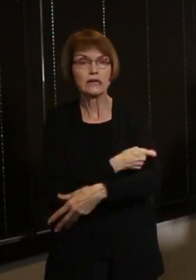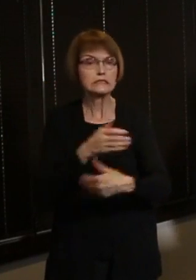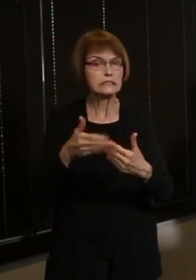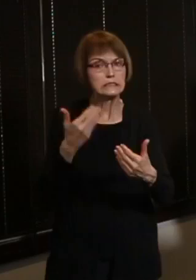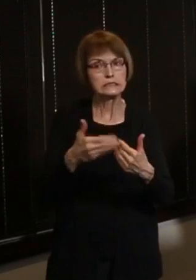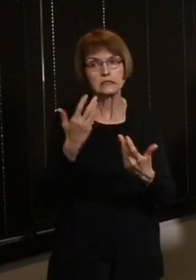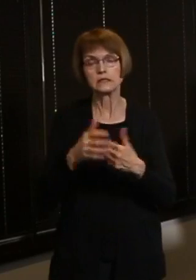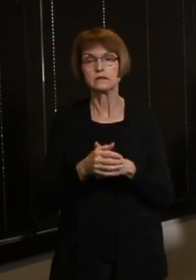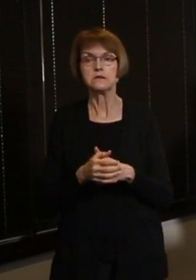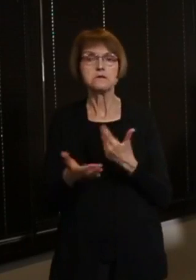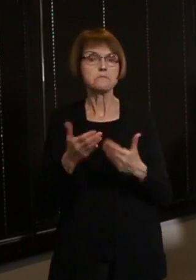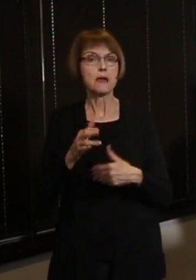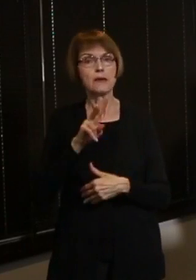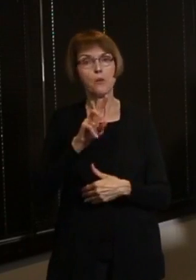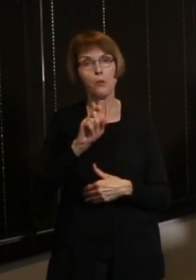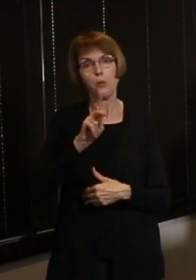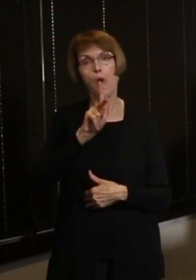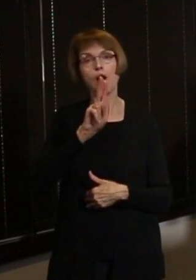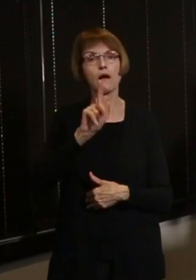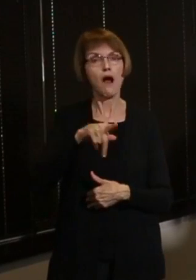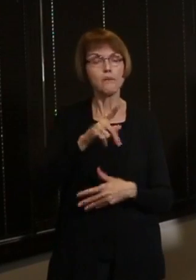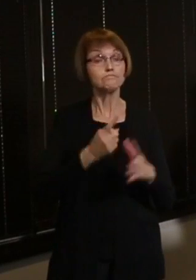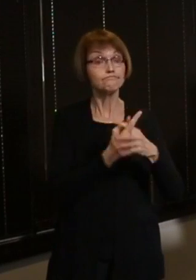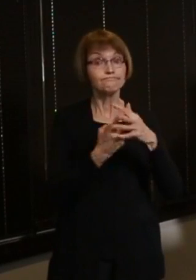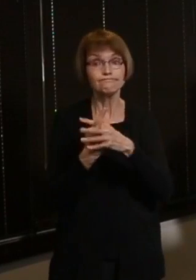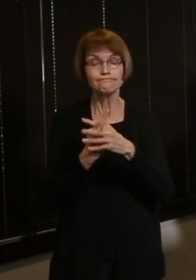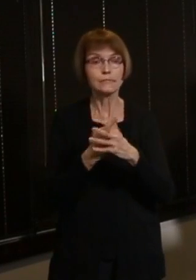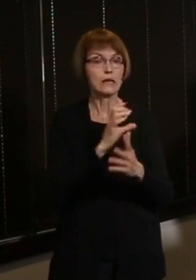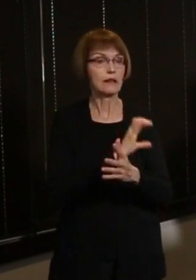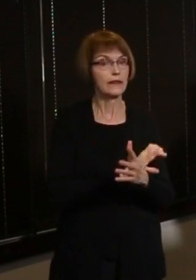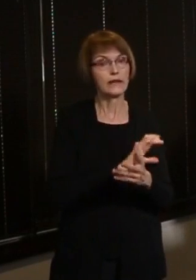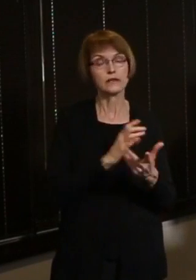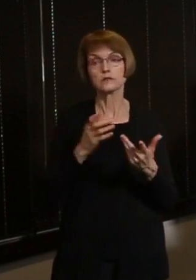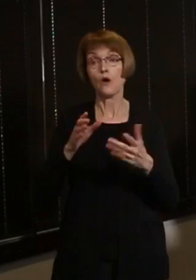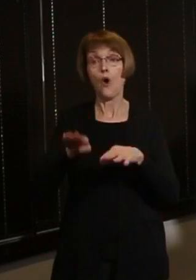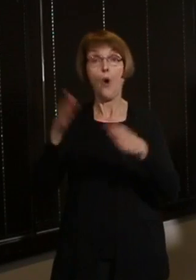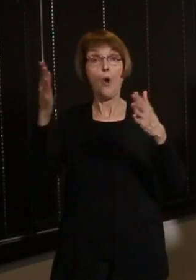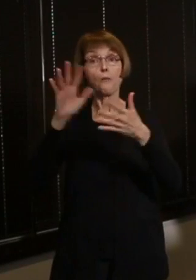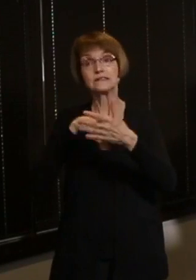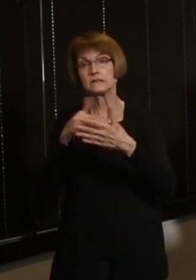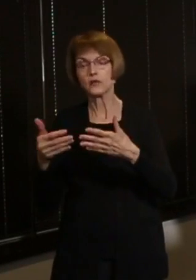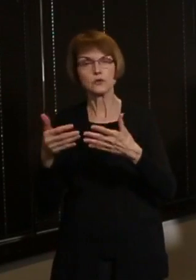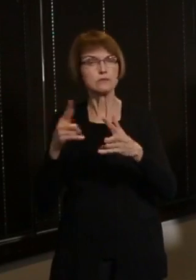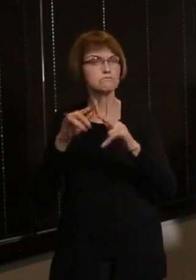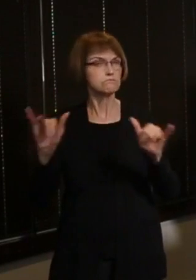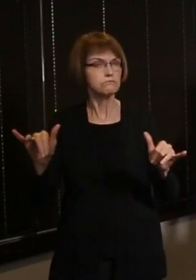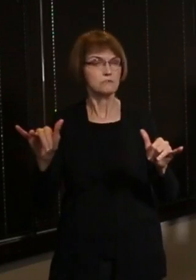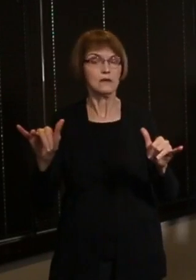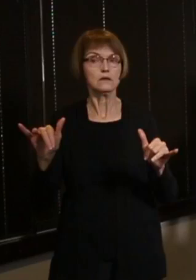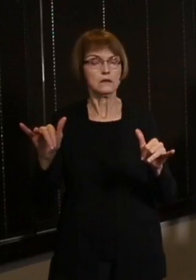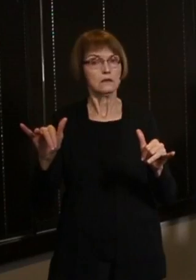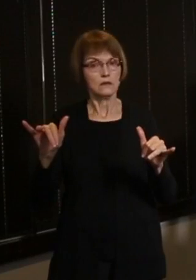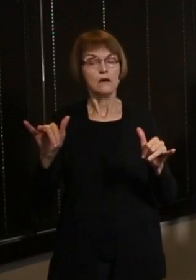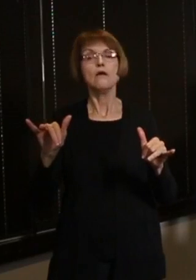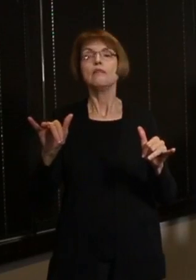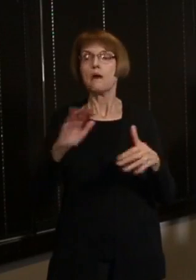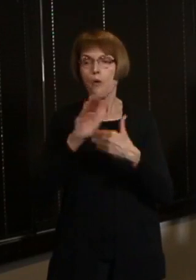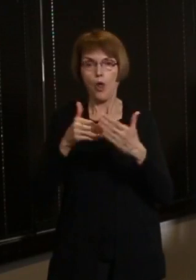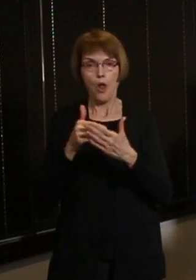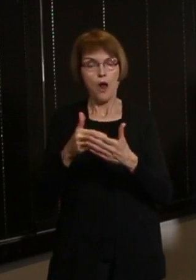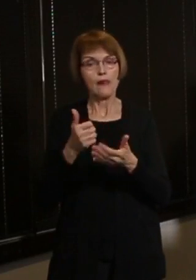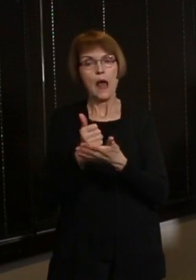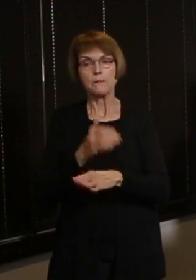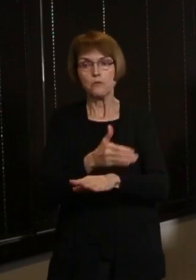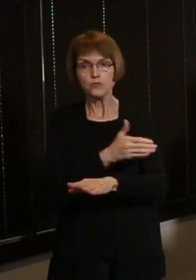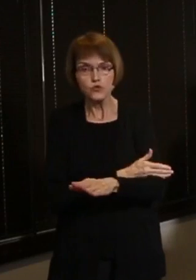is having walk-up clinics or open scheduling or things like that. So that is always going to improve